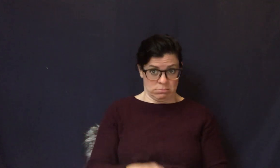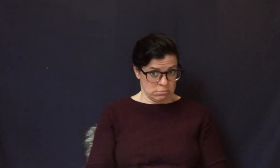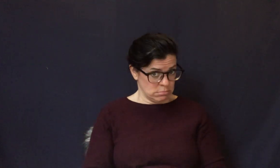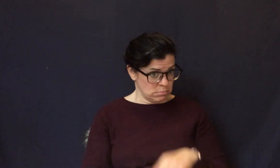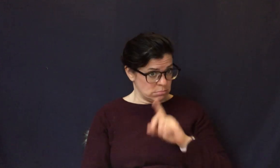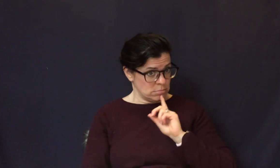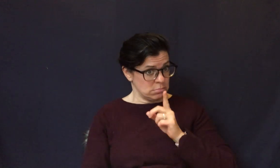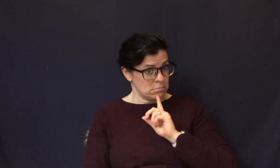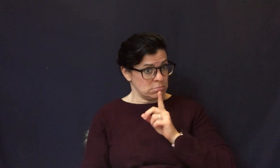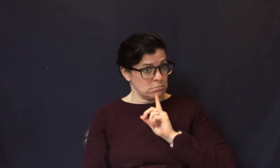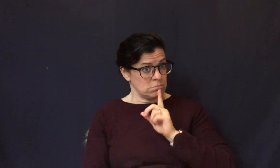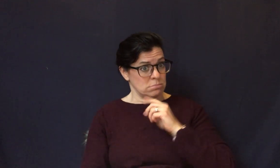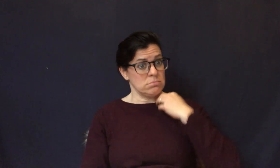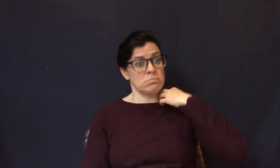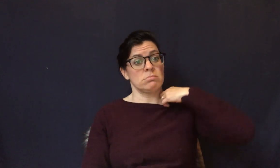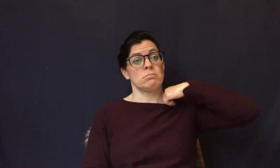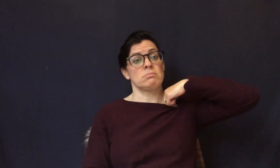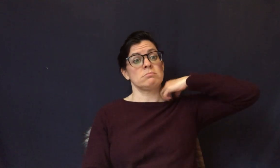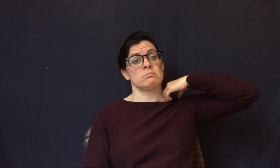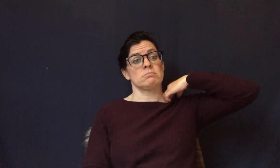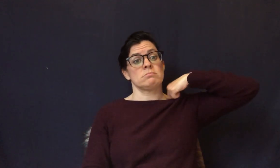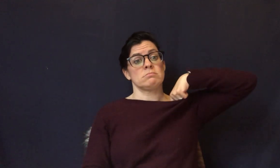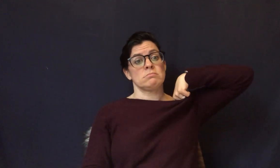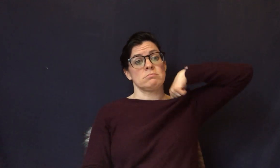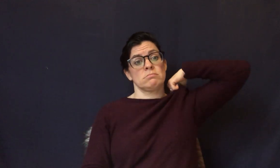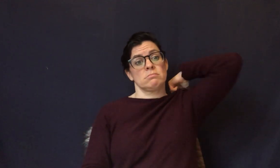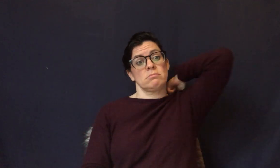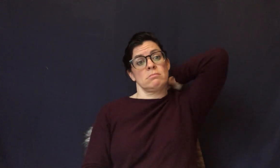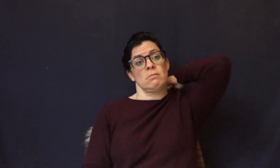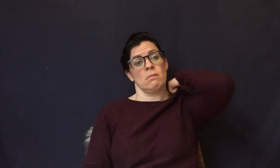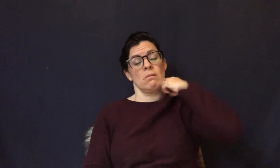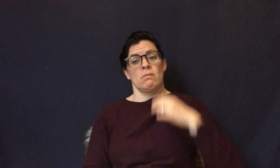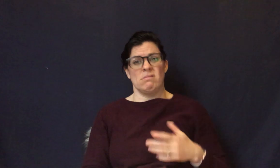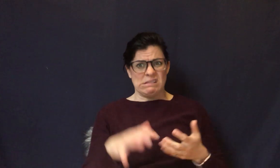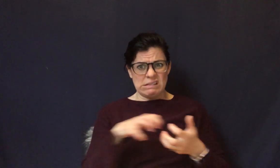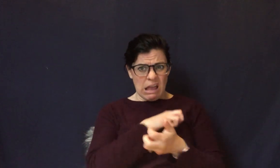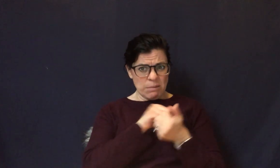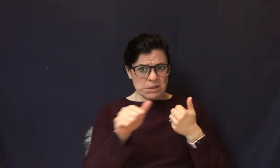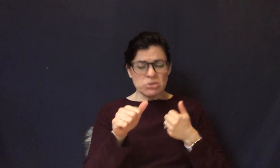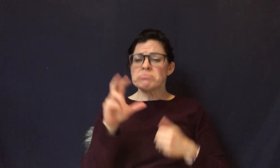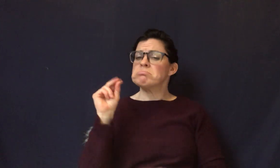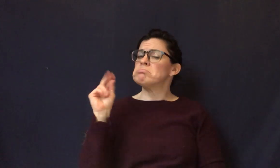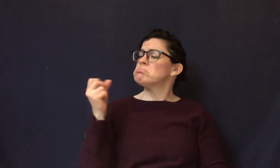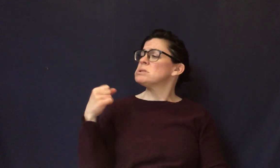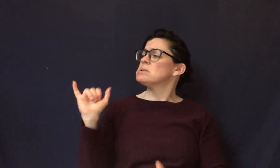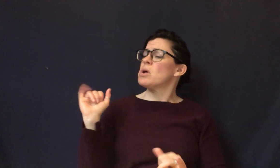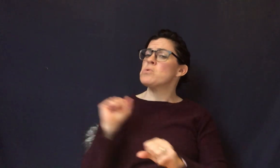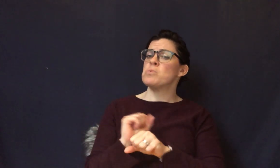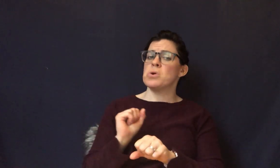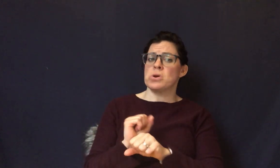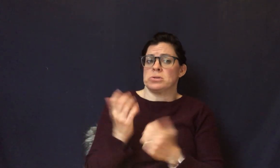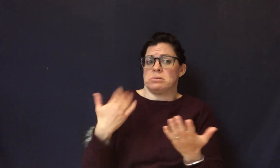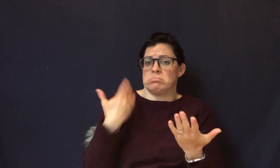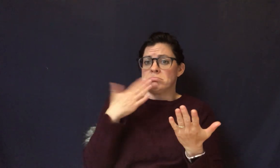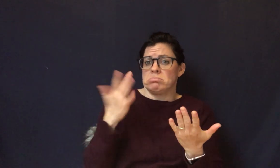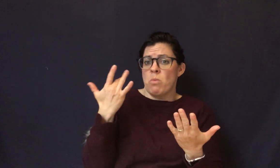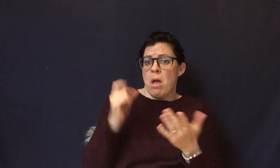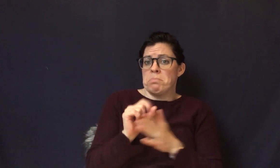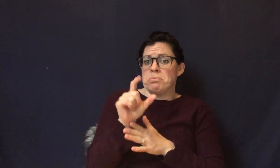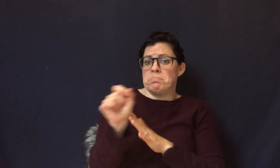it still works, but Okay. But it sparked. Okay. Chargers got to be careful about. If I'm not